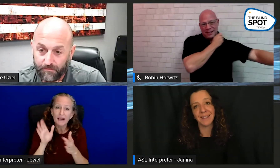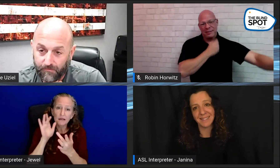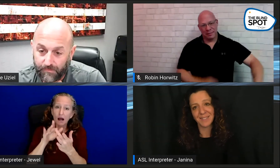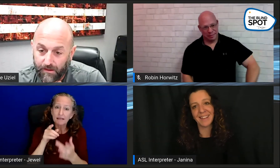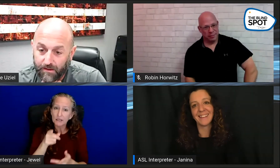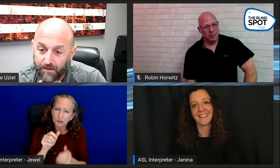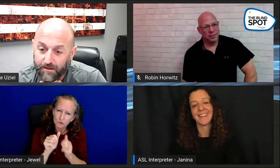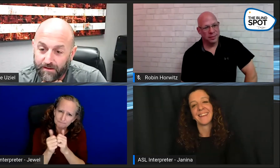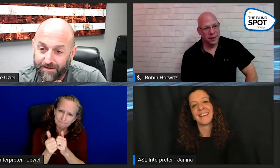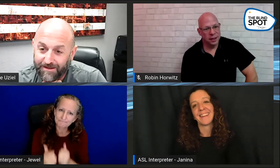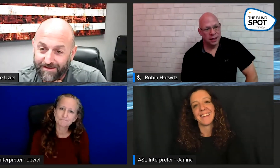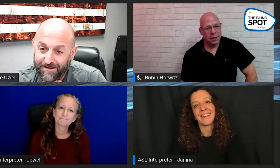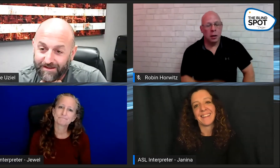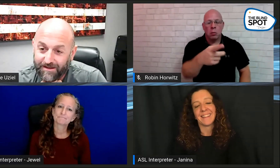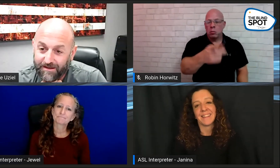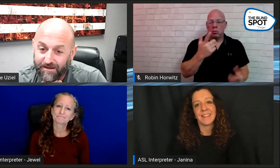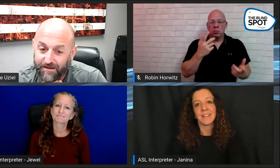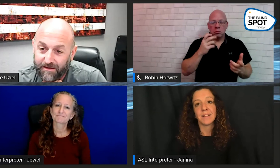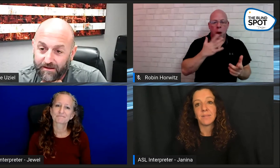Right.